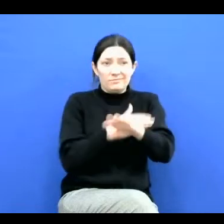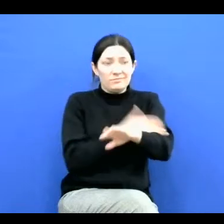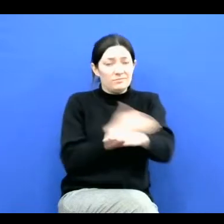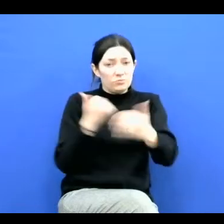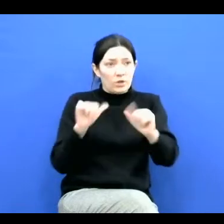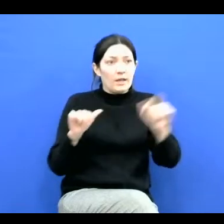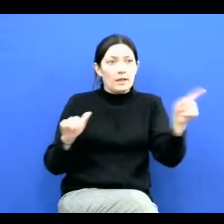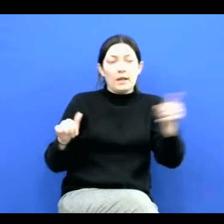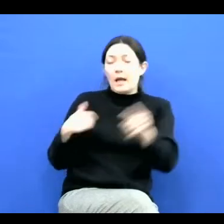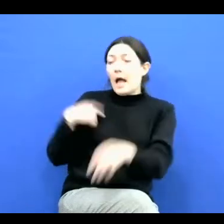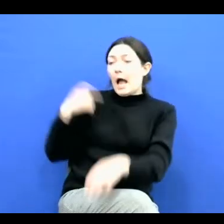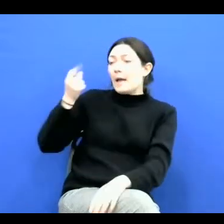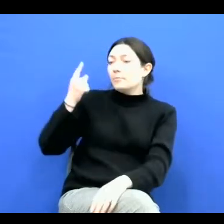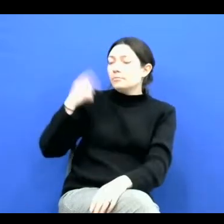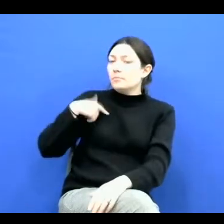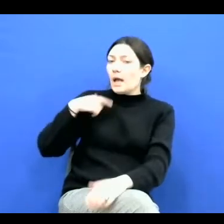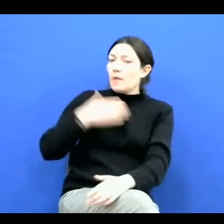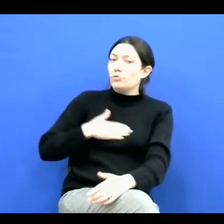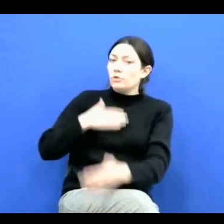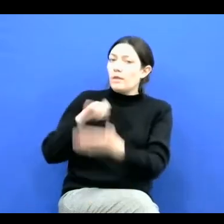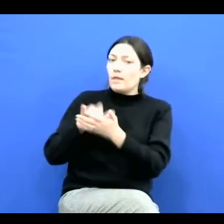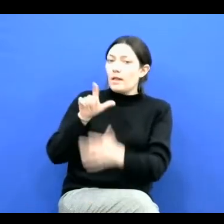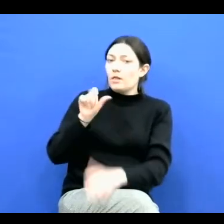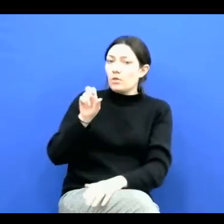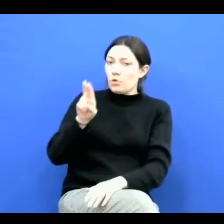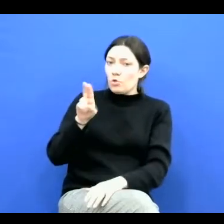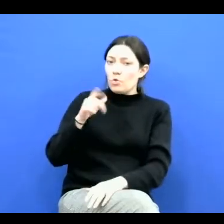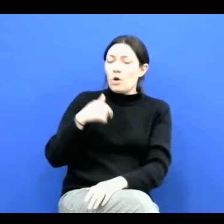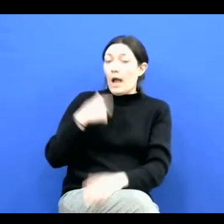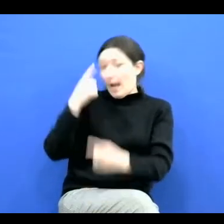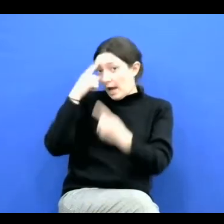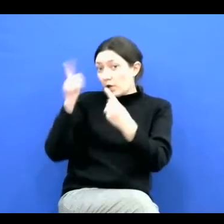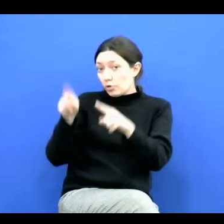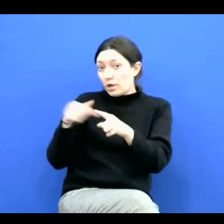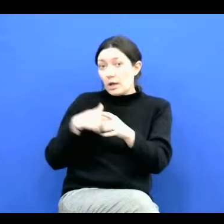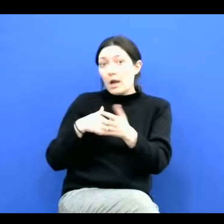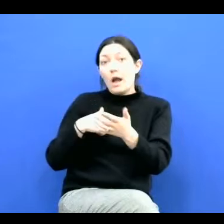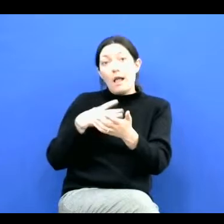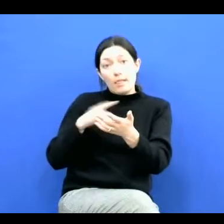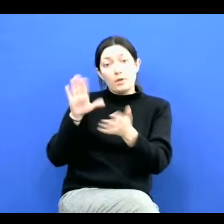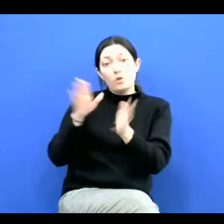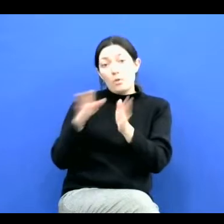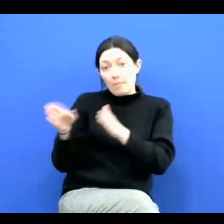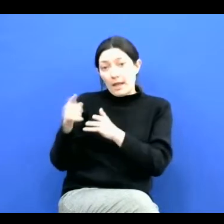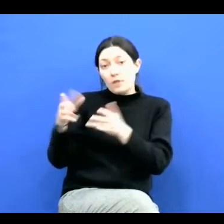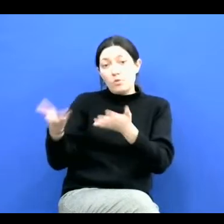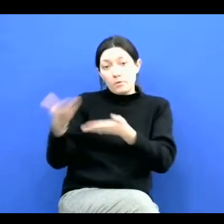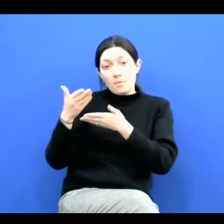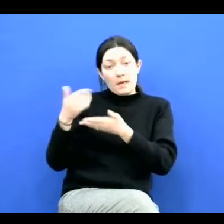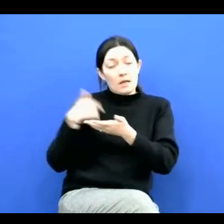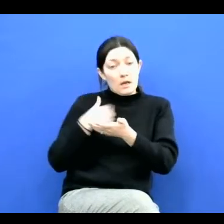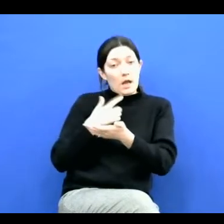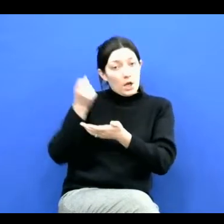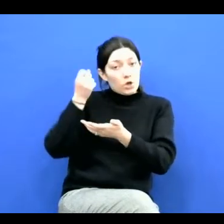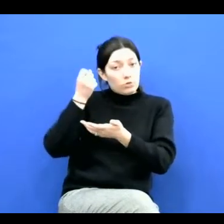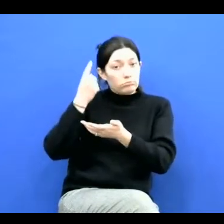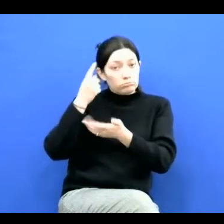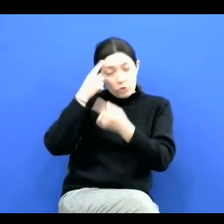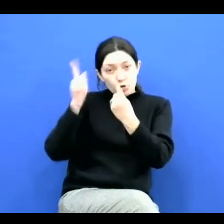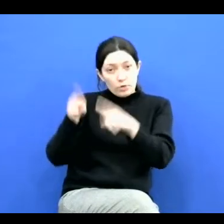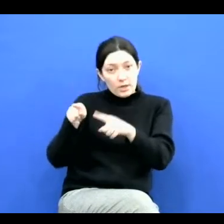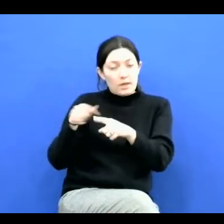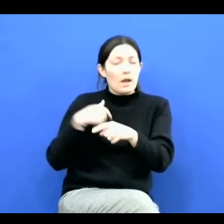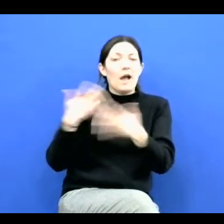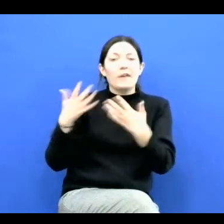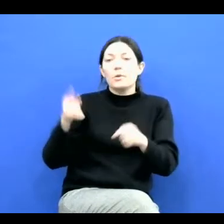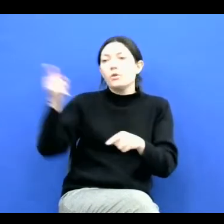that, Lou. I agree. As I stated earlier, I very much like the plan that's come back. I don't want to get into the he said,